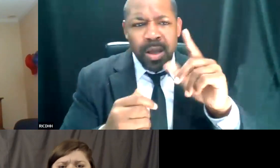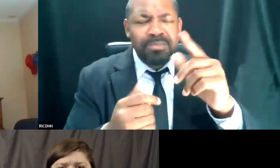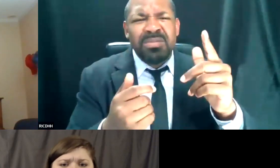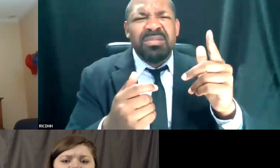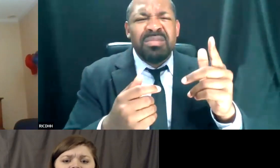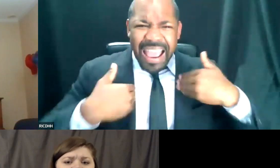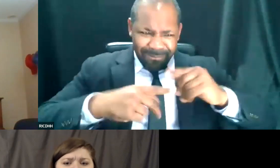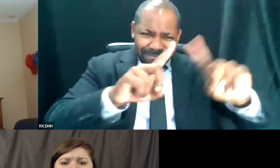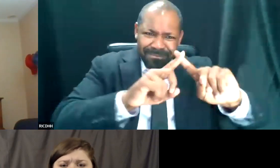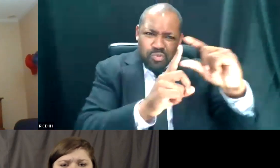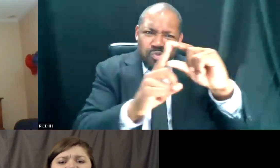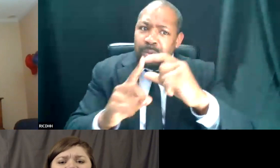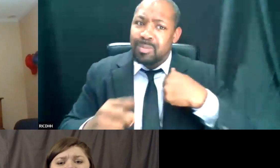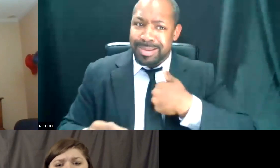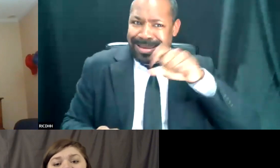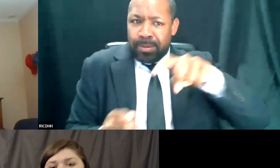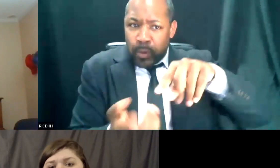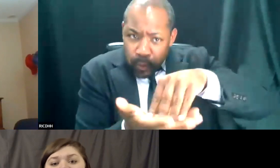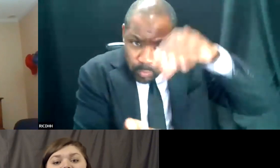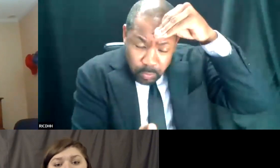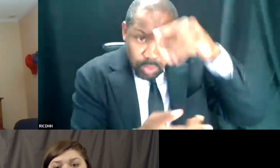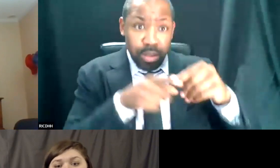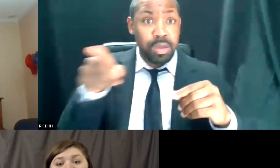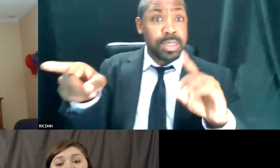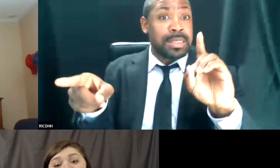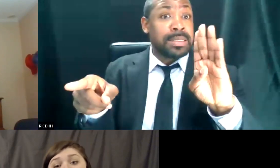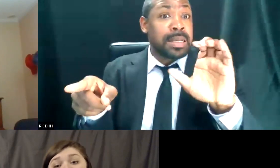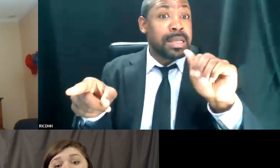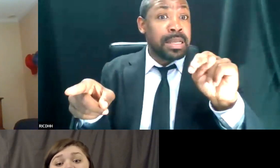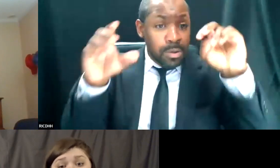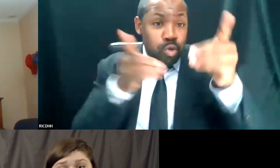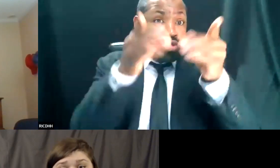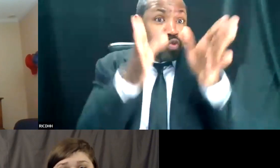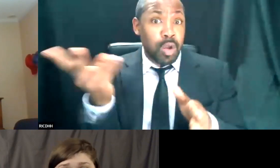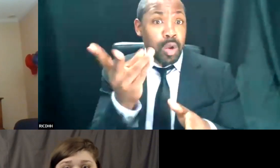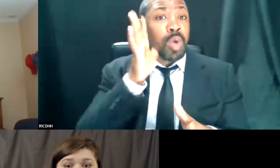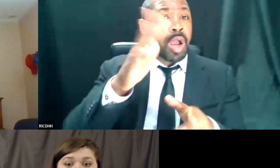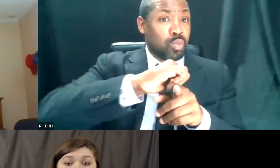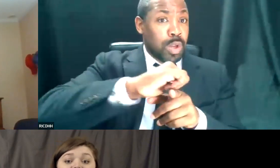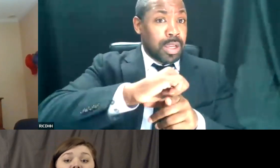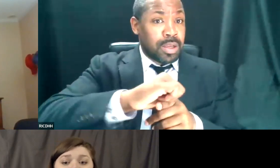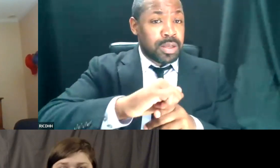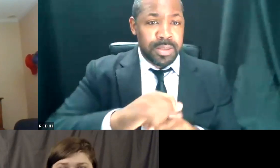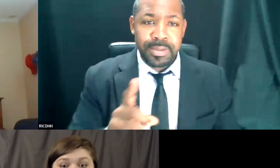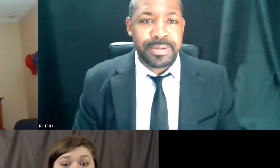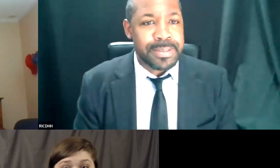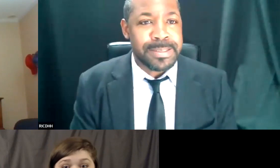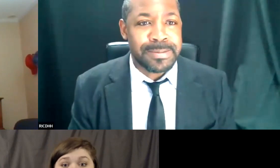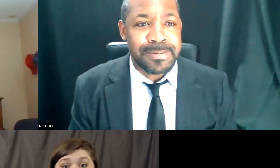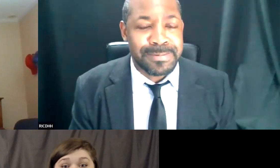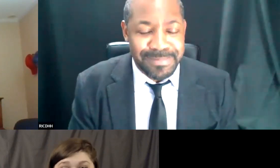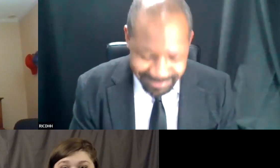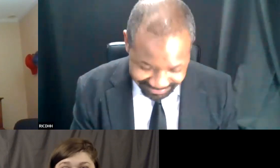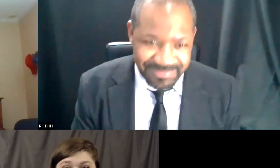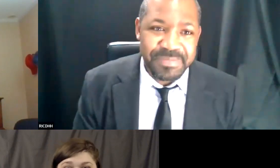visual aids or vision, anything relating to that and those terminologies that we do need to learn. And so the directors will train us